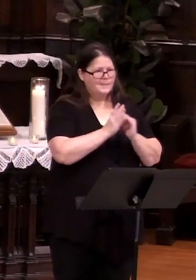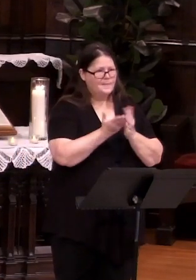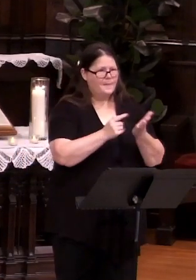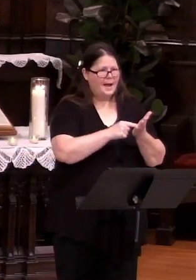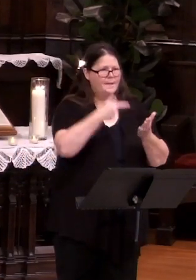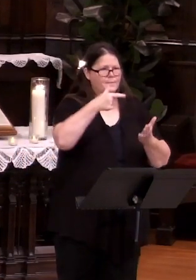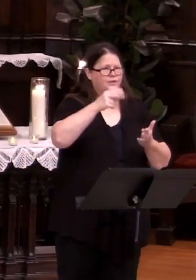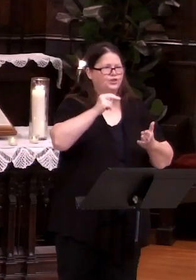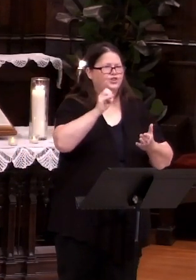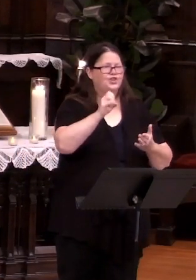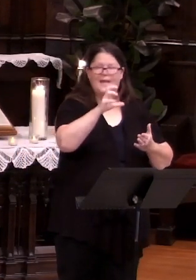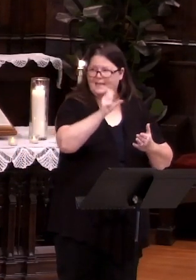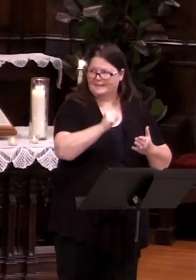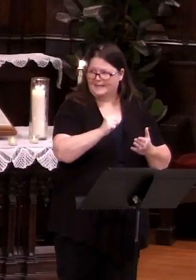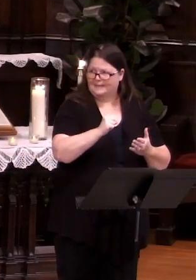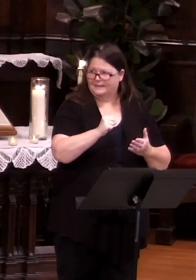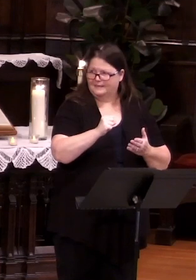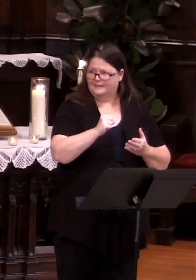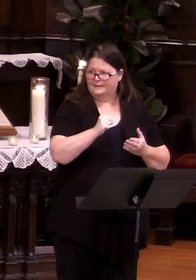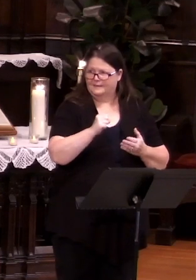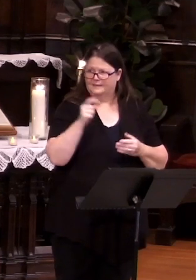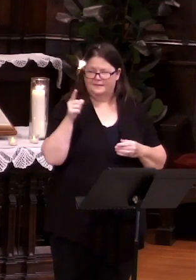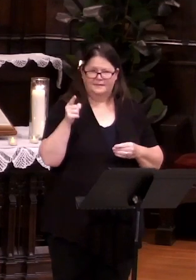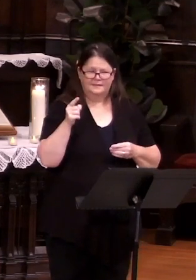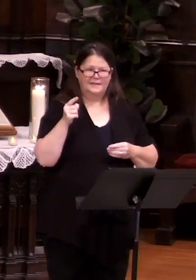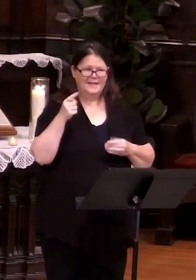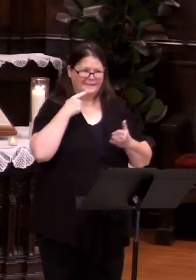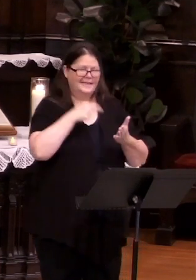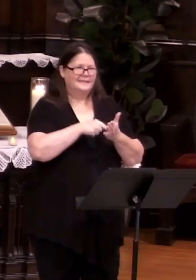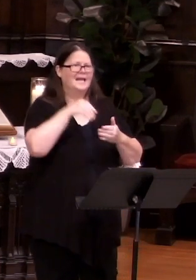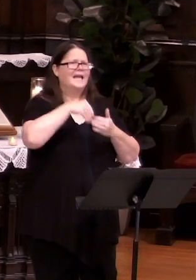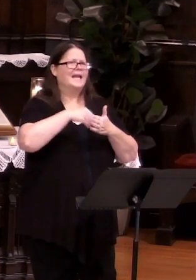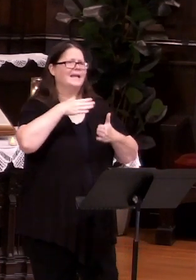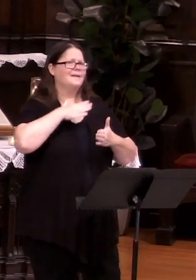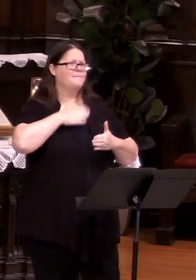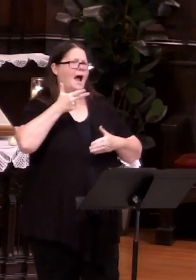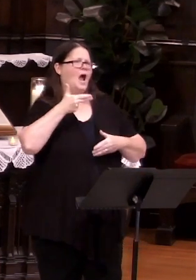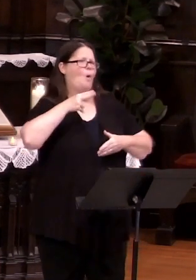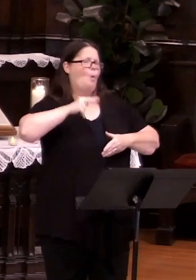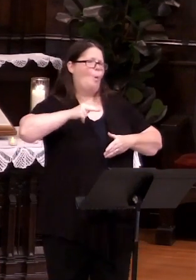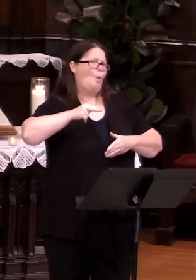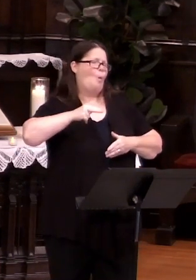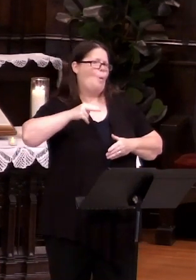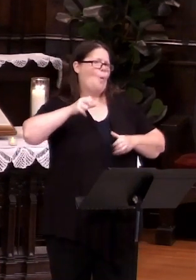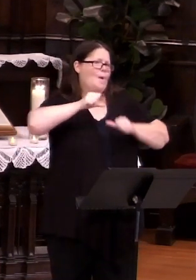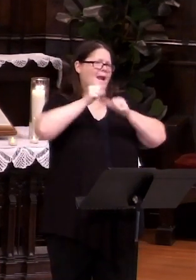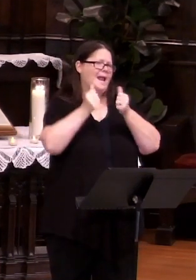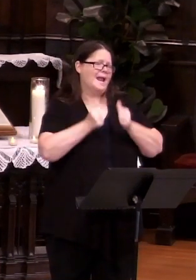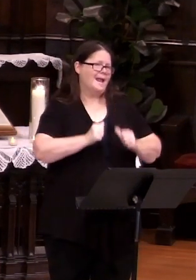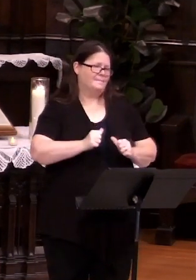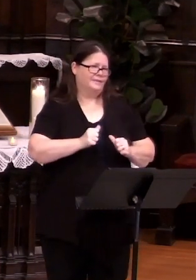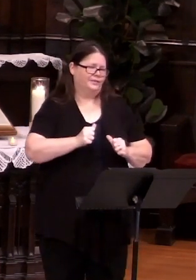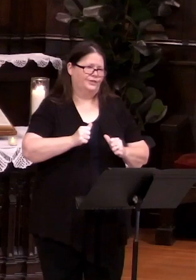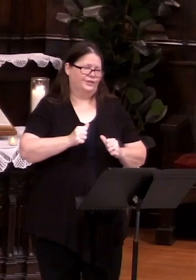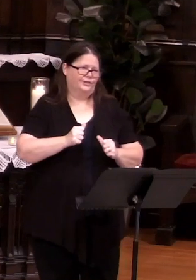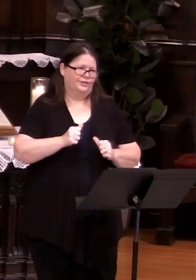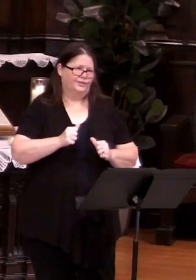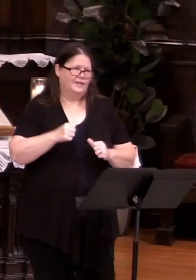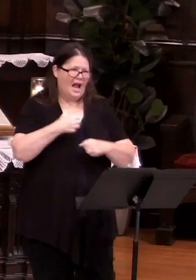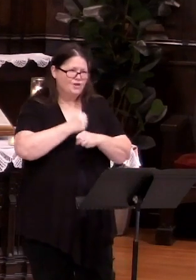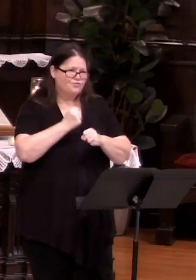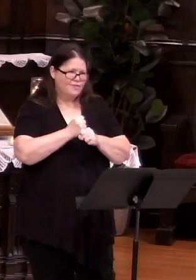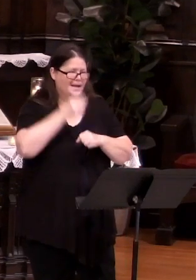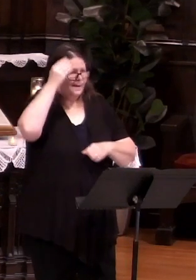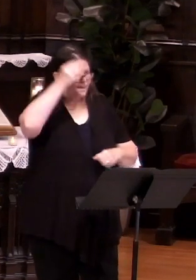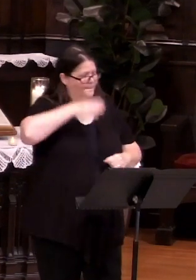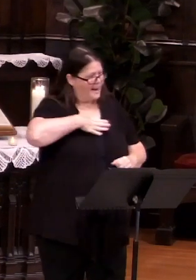God says, in my own image, I created them, both man and woman, I created in my